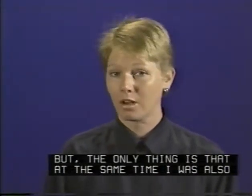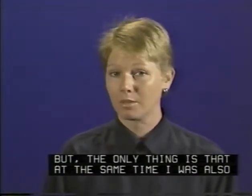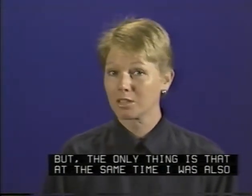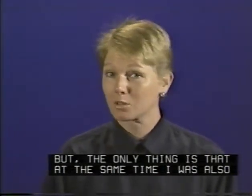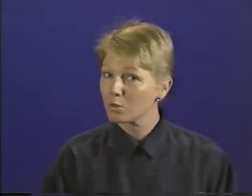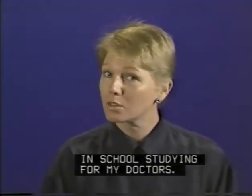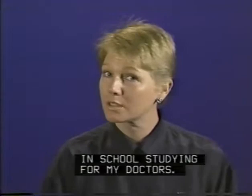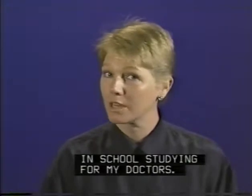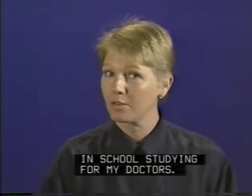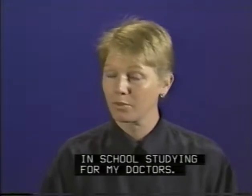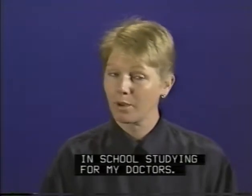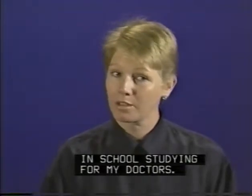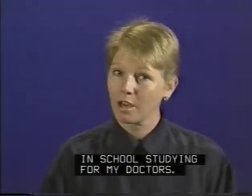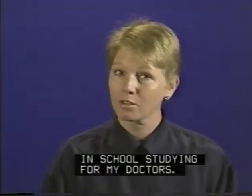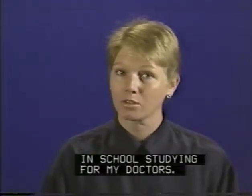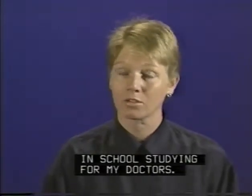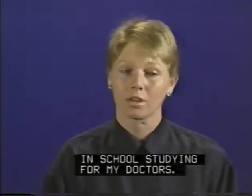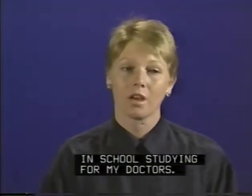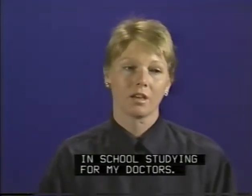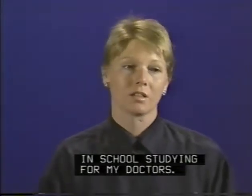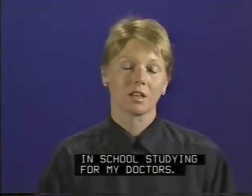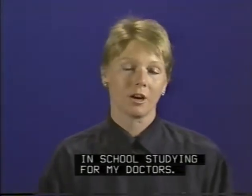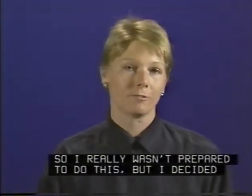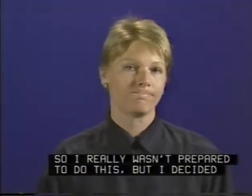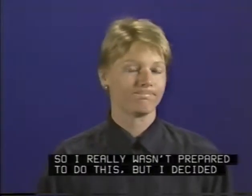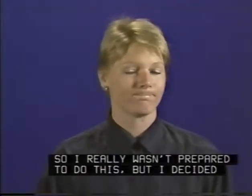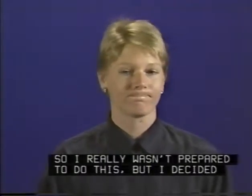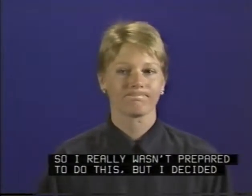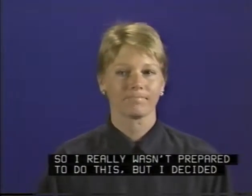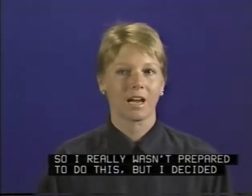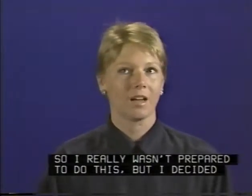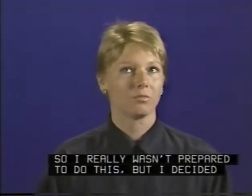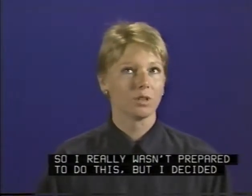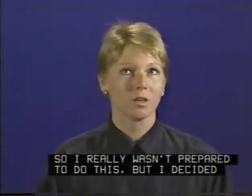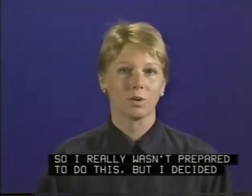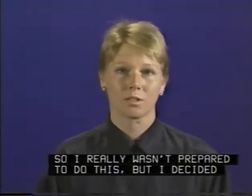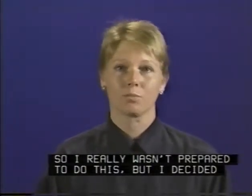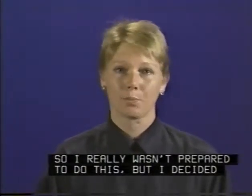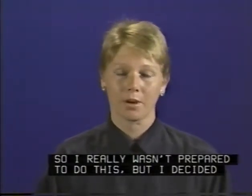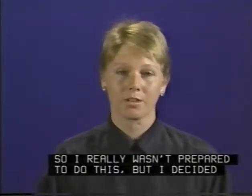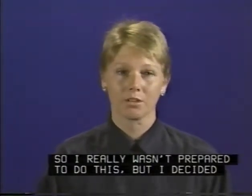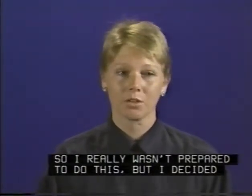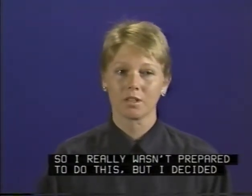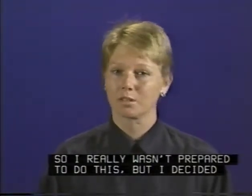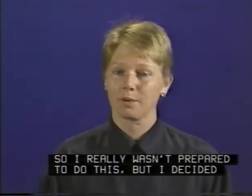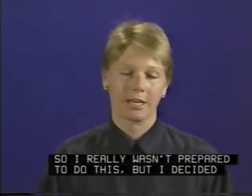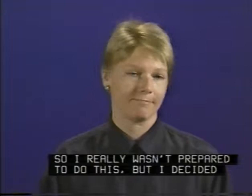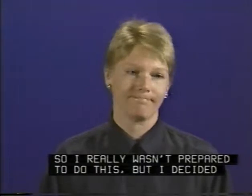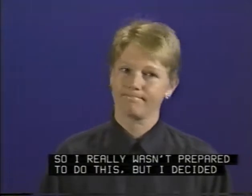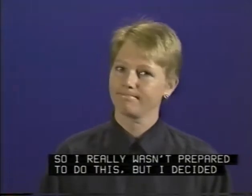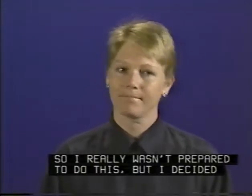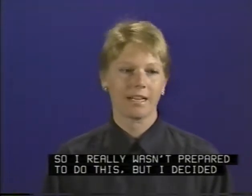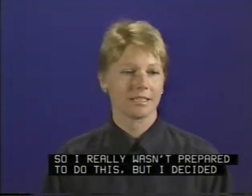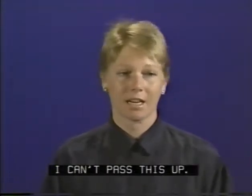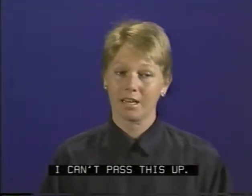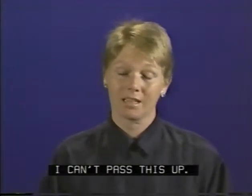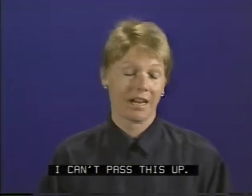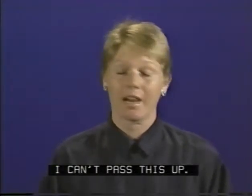in school studying for my doctor's. So I really wasn't prepared to do this, but I decided I